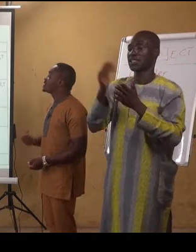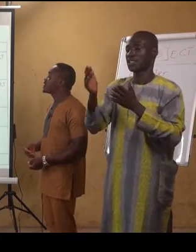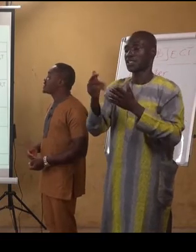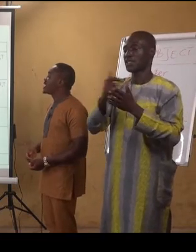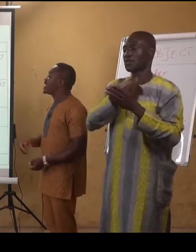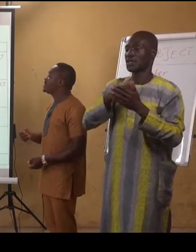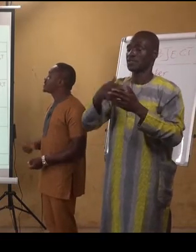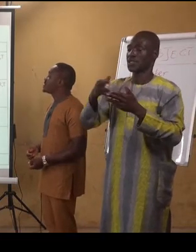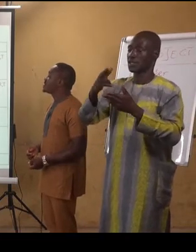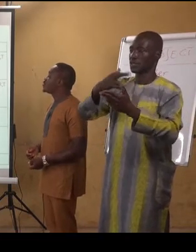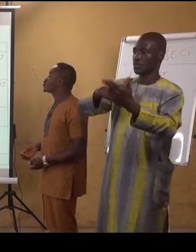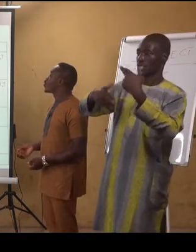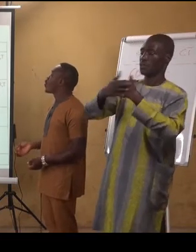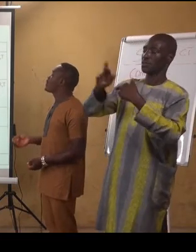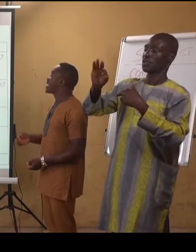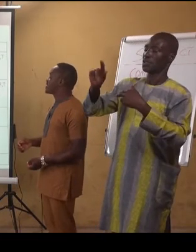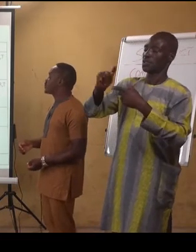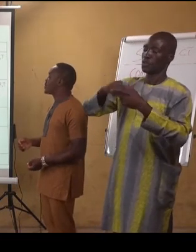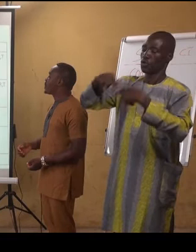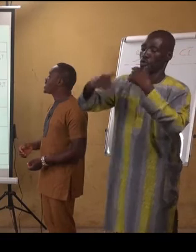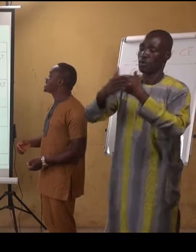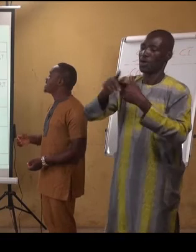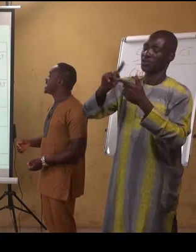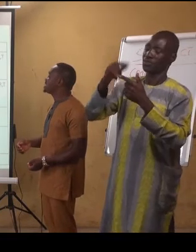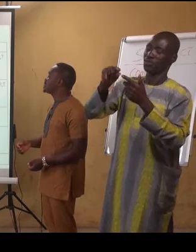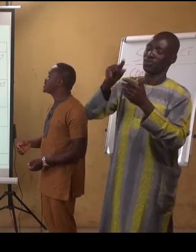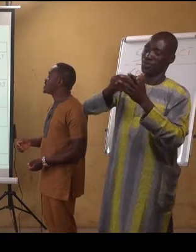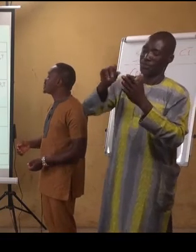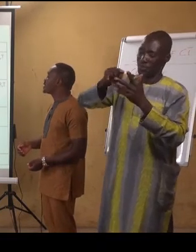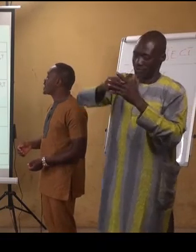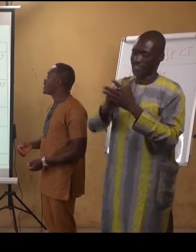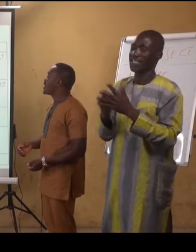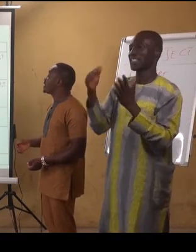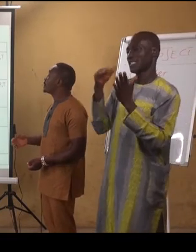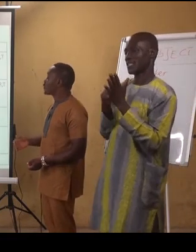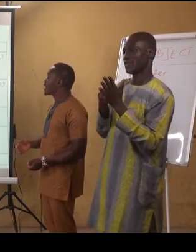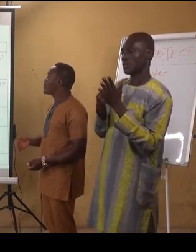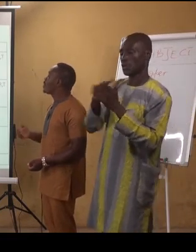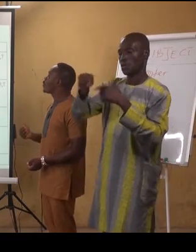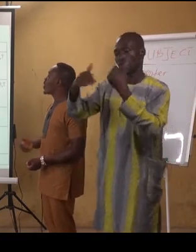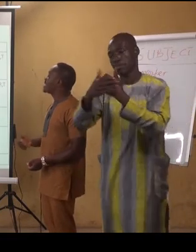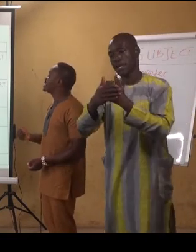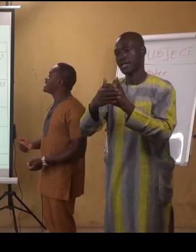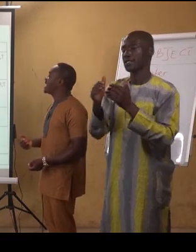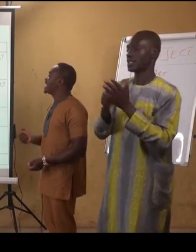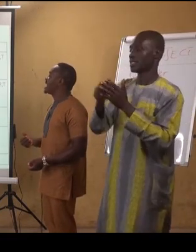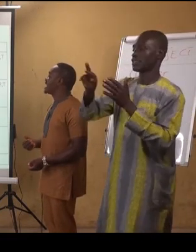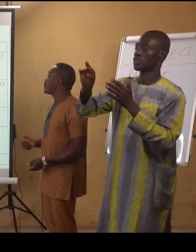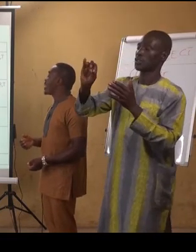have the return. Return is used to go back to the point in which a program,